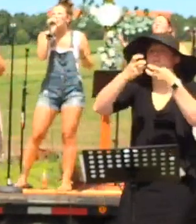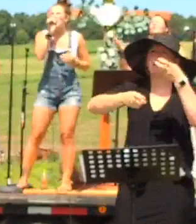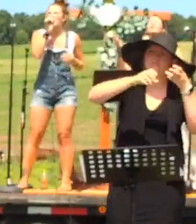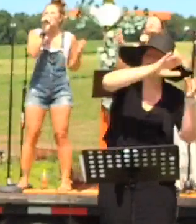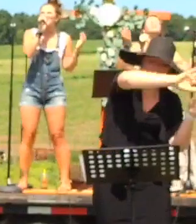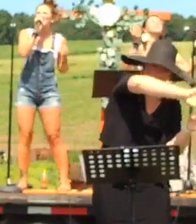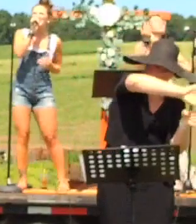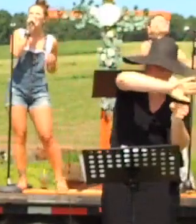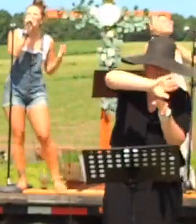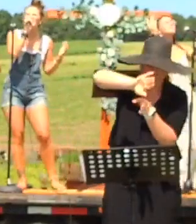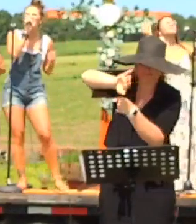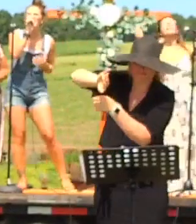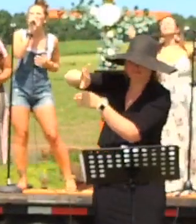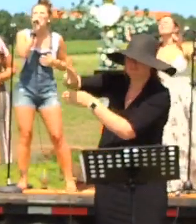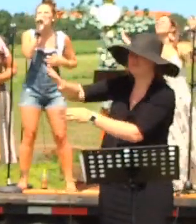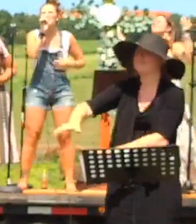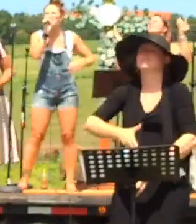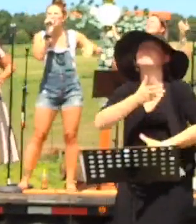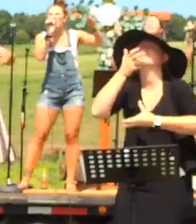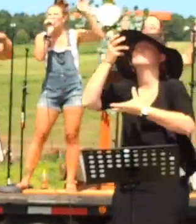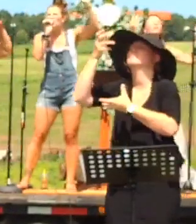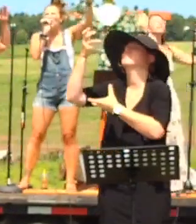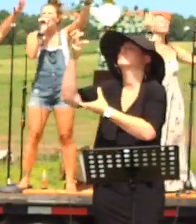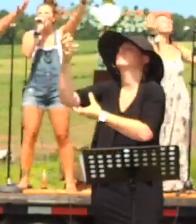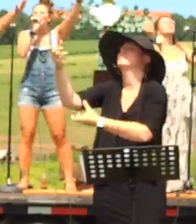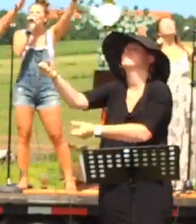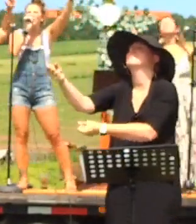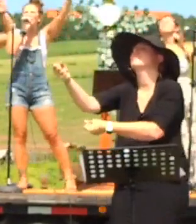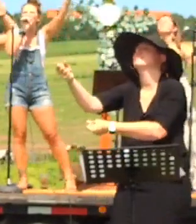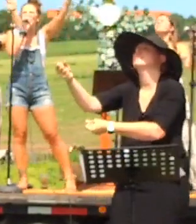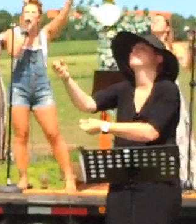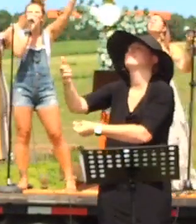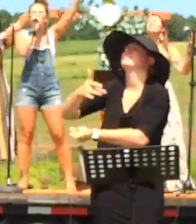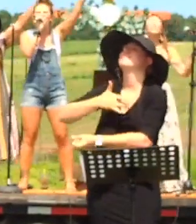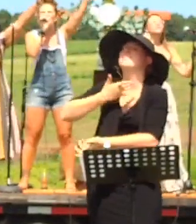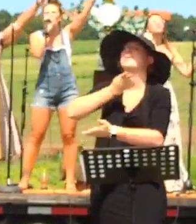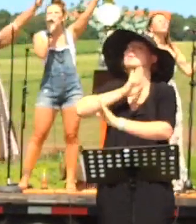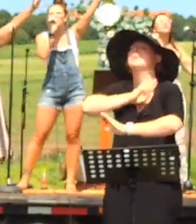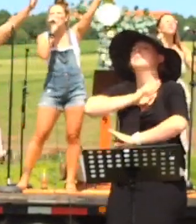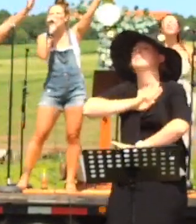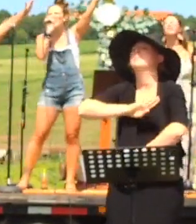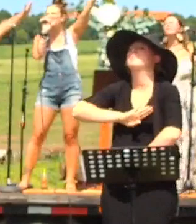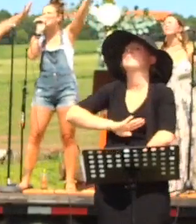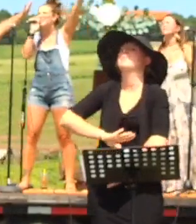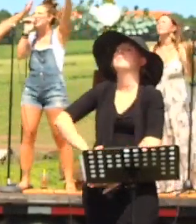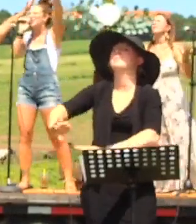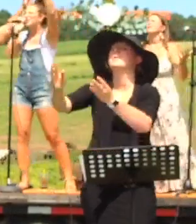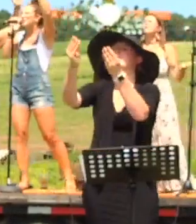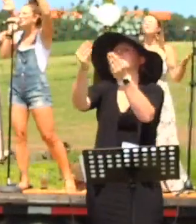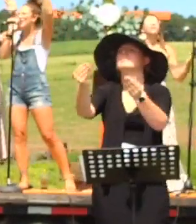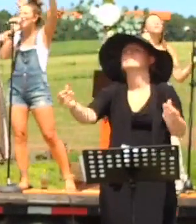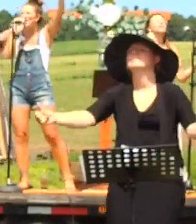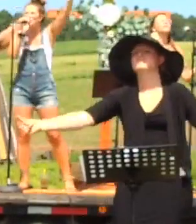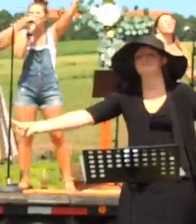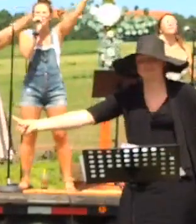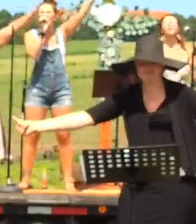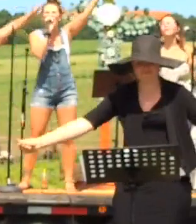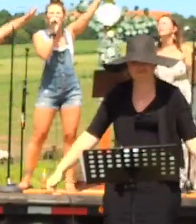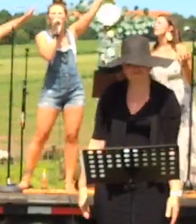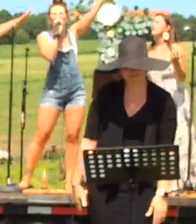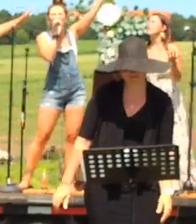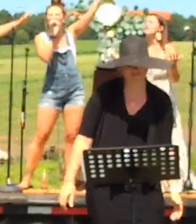Your promise still stands. Great is your faithfulness. Your